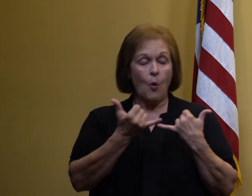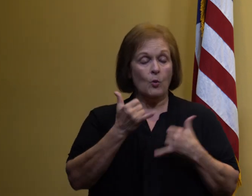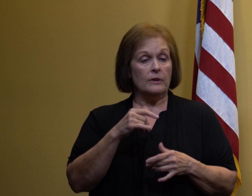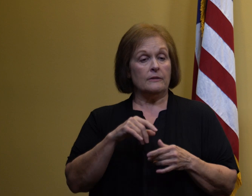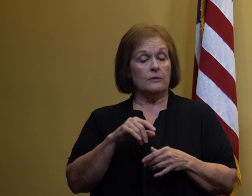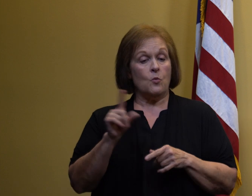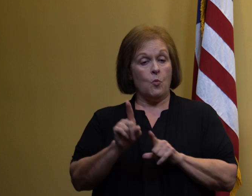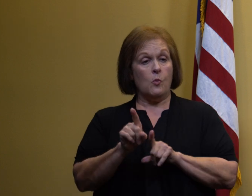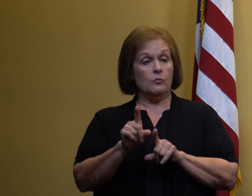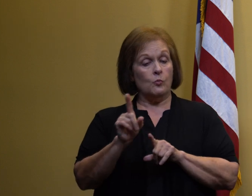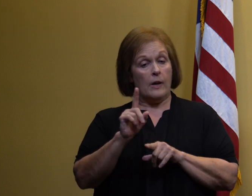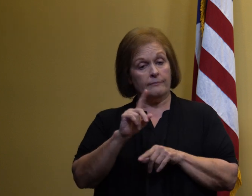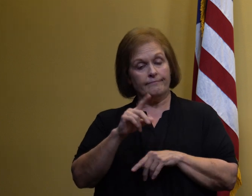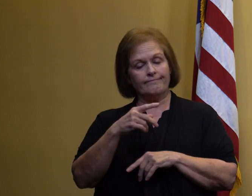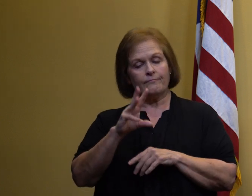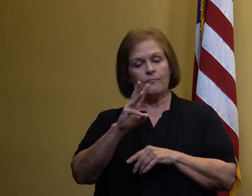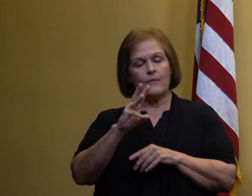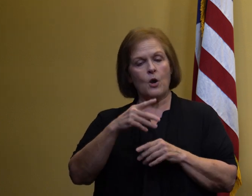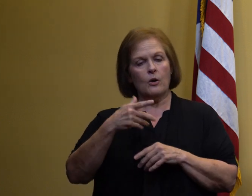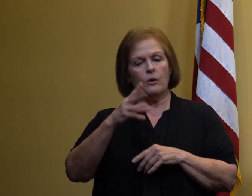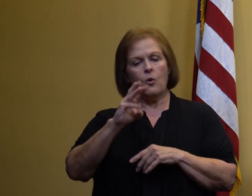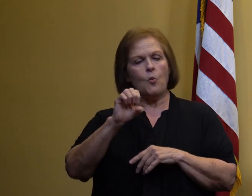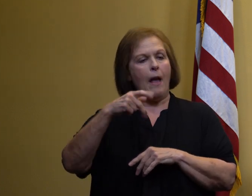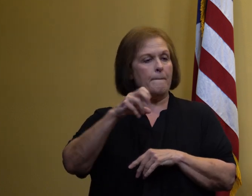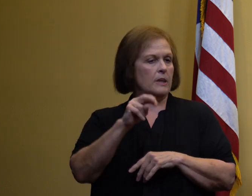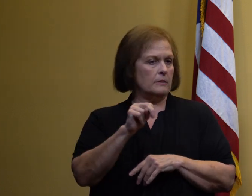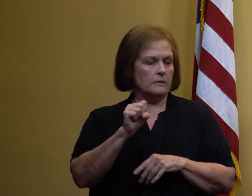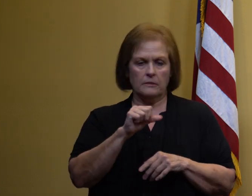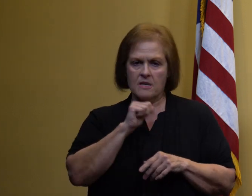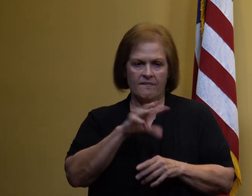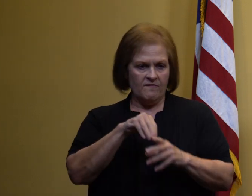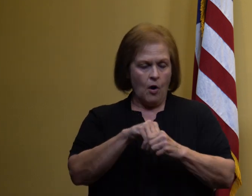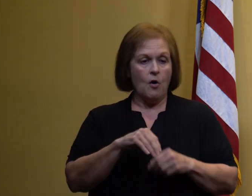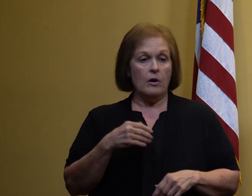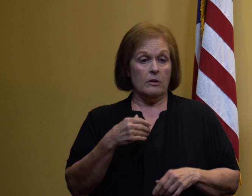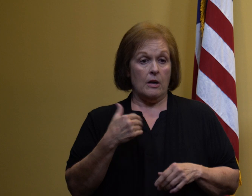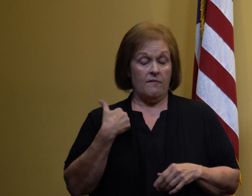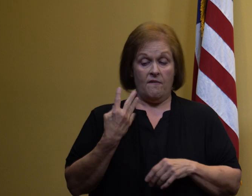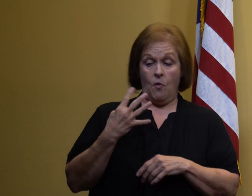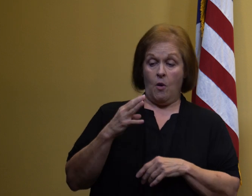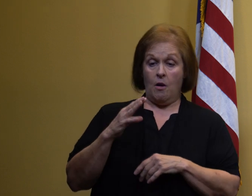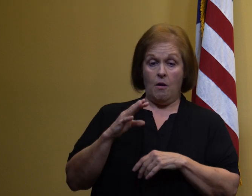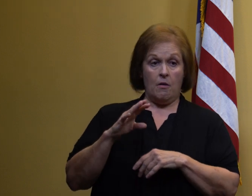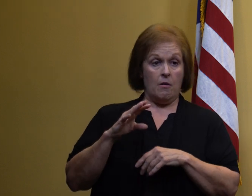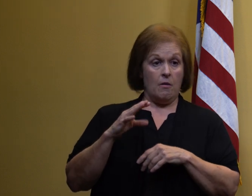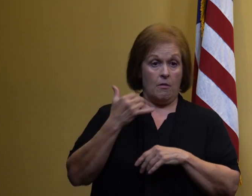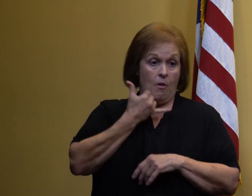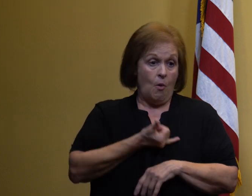violence are not involved. On last week, there were 4 calls that were redirected to